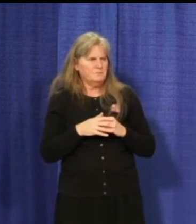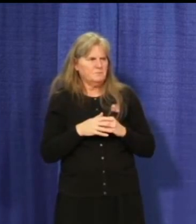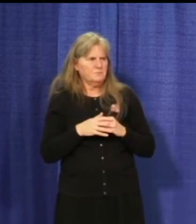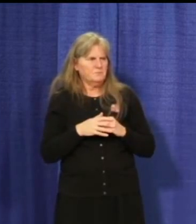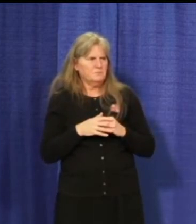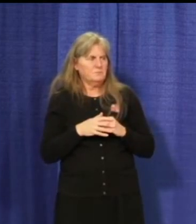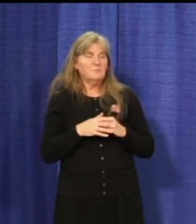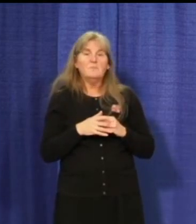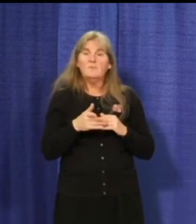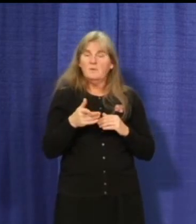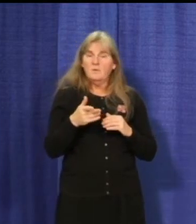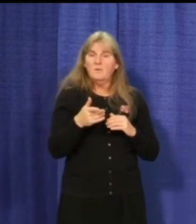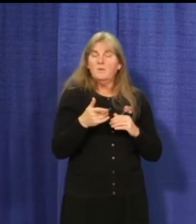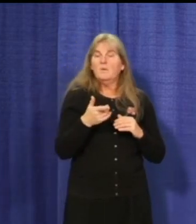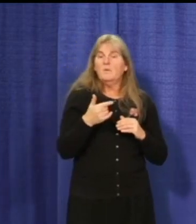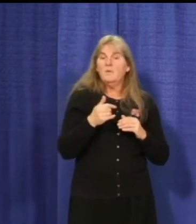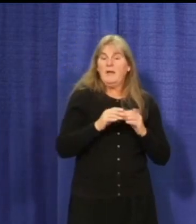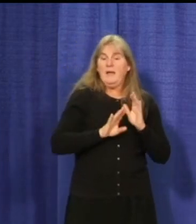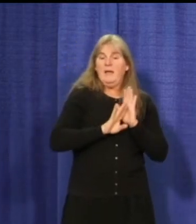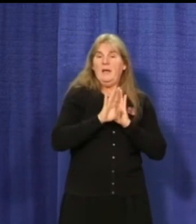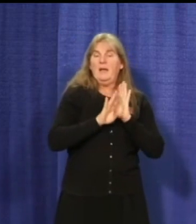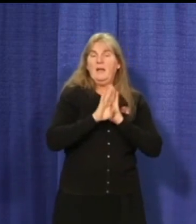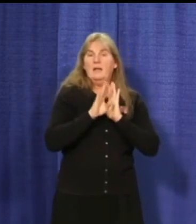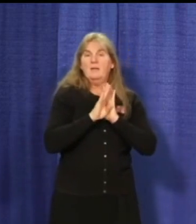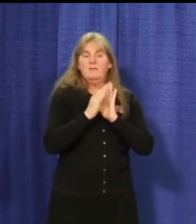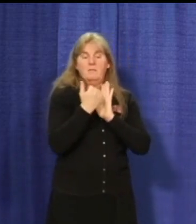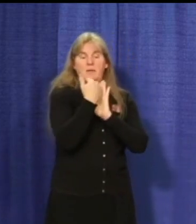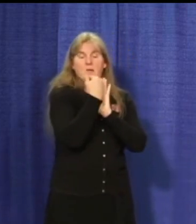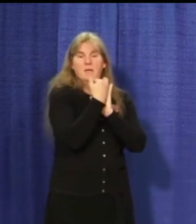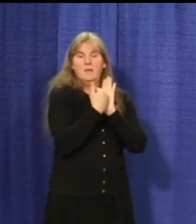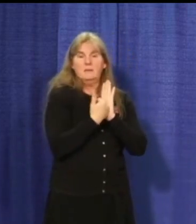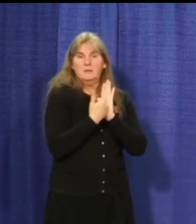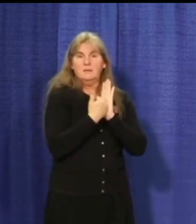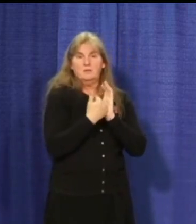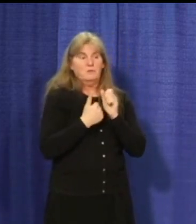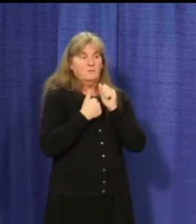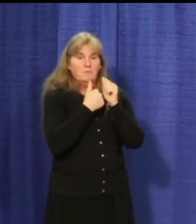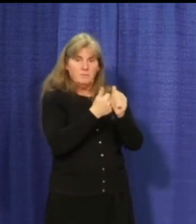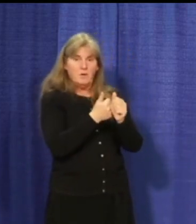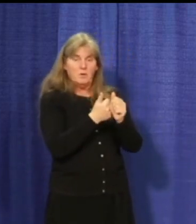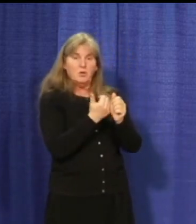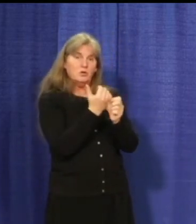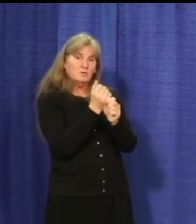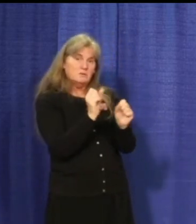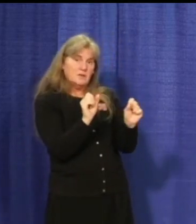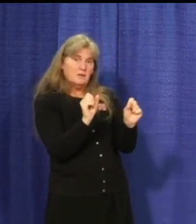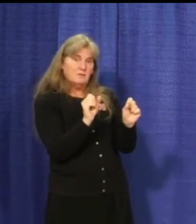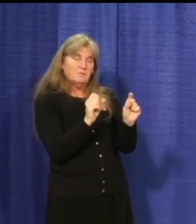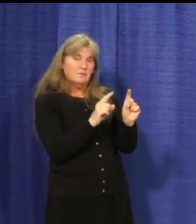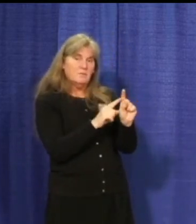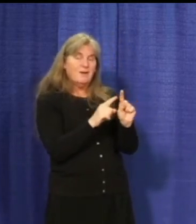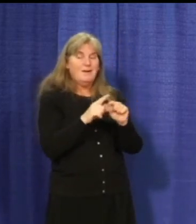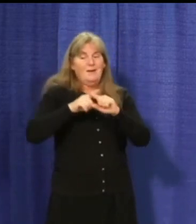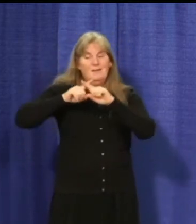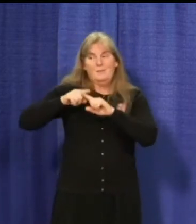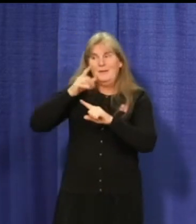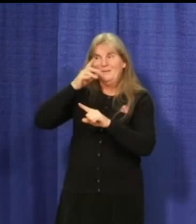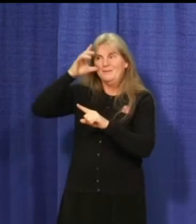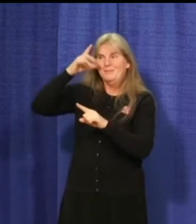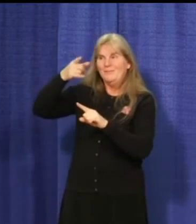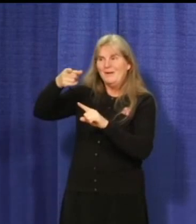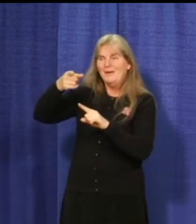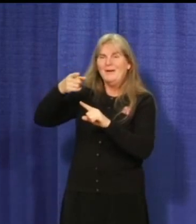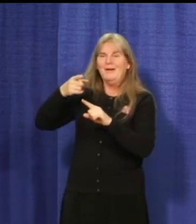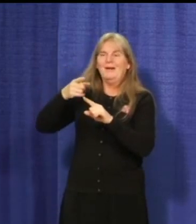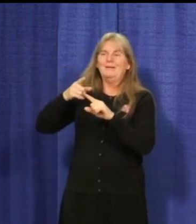What the guidance that we have produced is guidance that we feel very confident about is safe. But of course, it depends on the parent and it depends on the